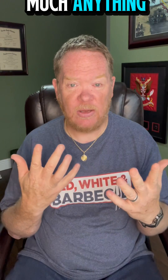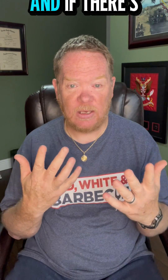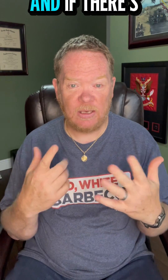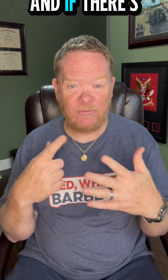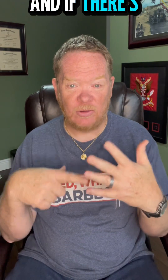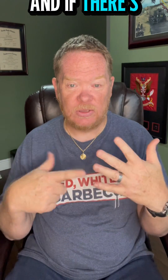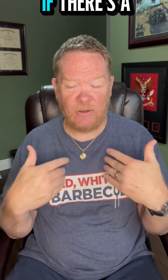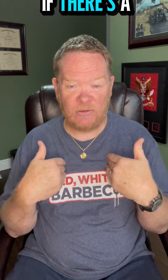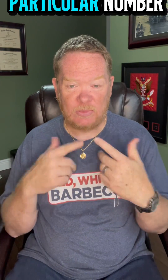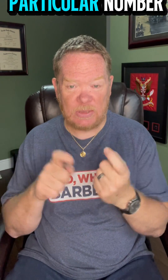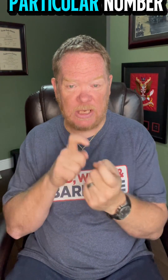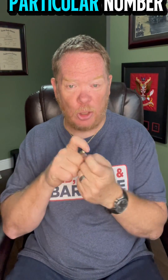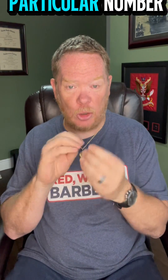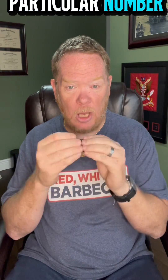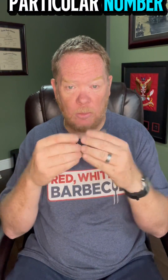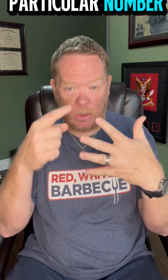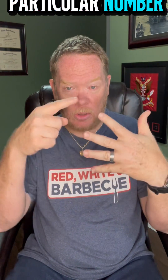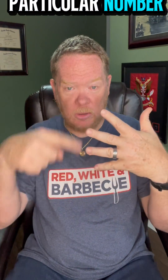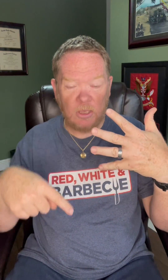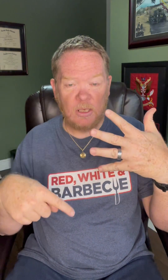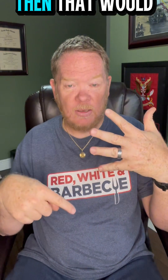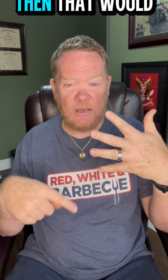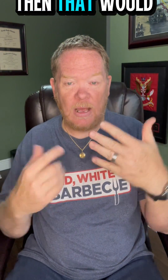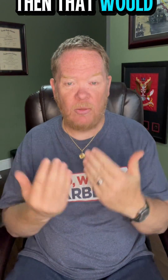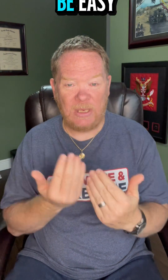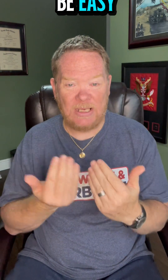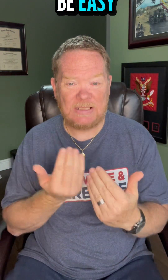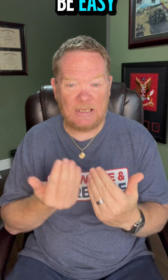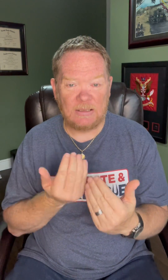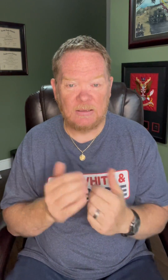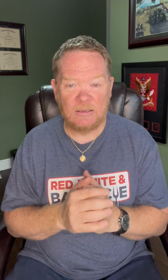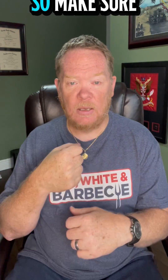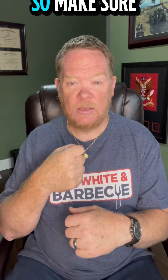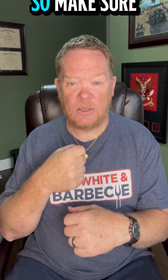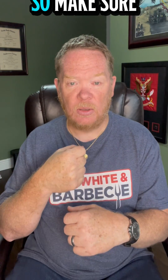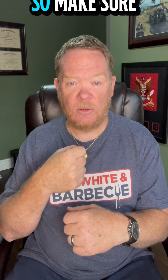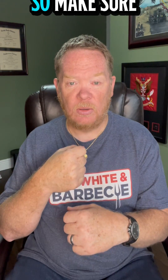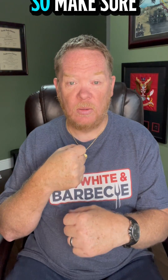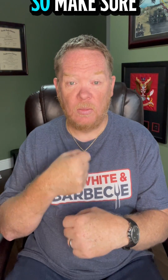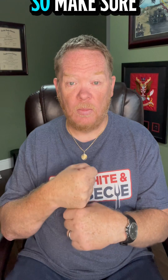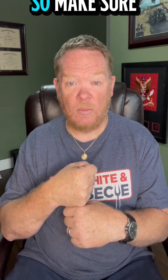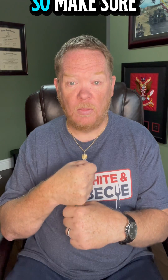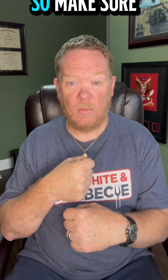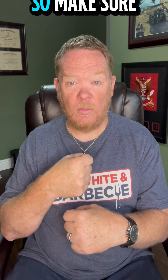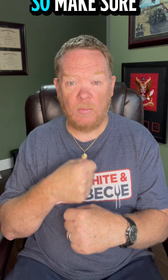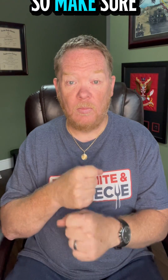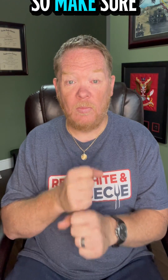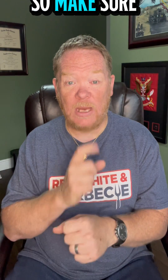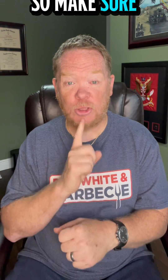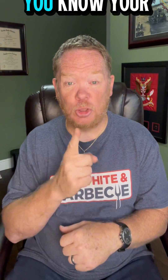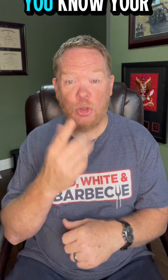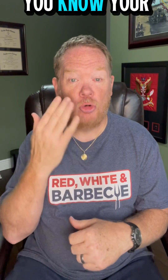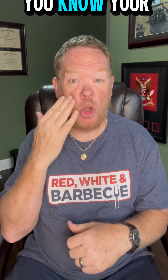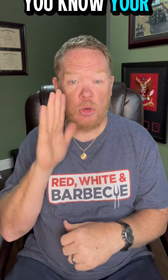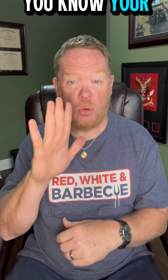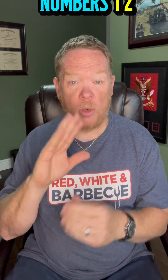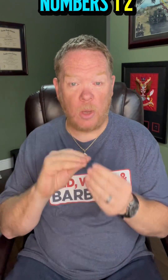And if there's a particular number, then that would be easy. So make sure you know your